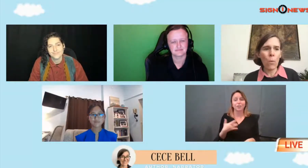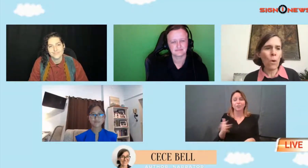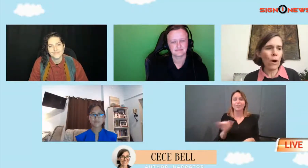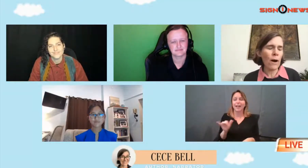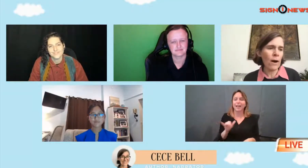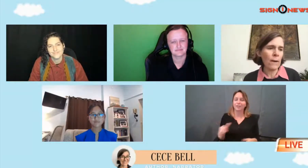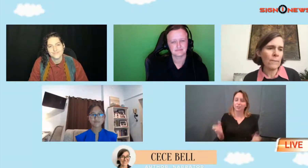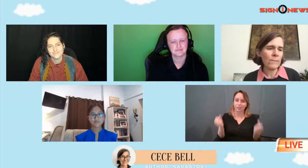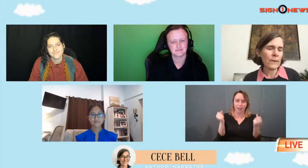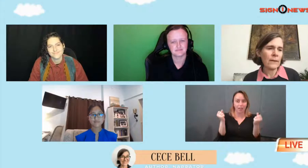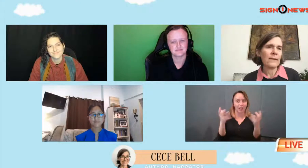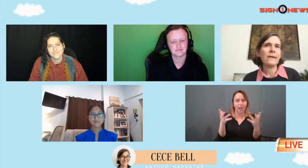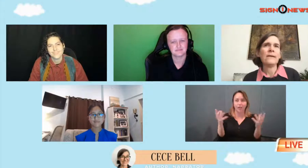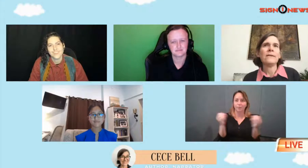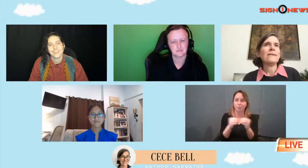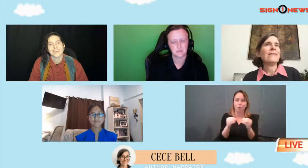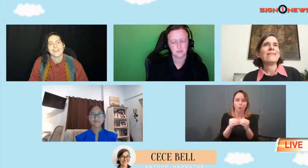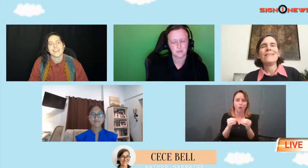lot more,